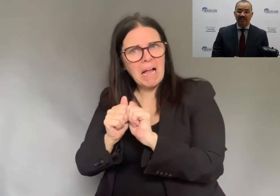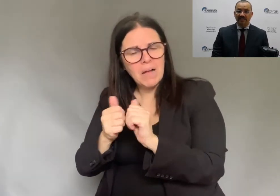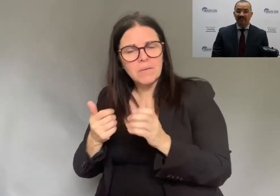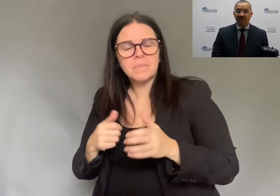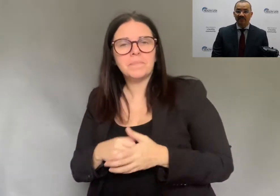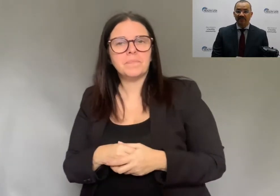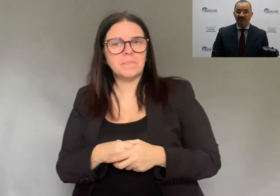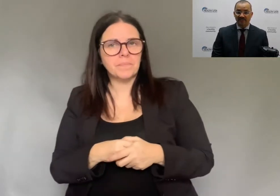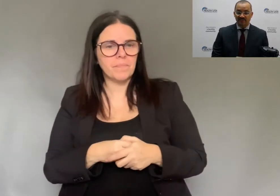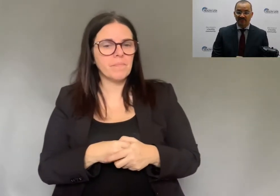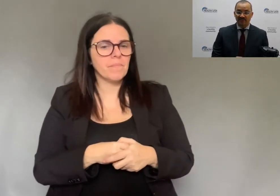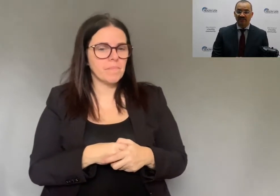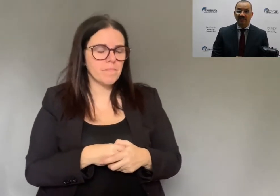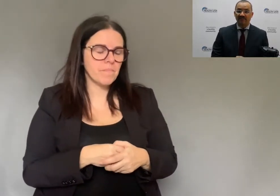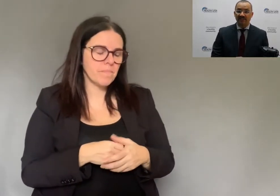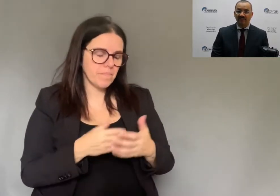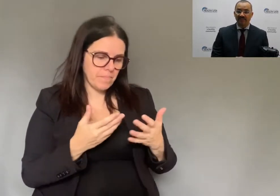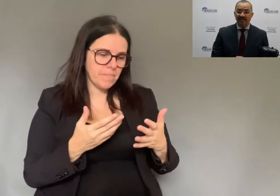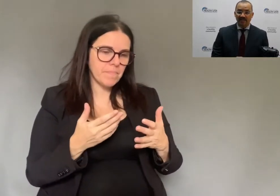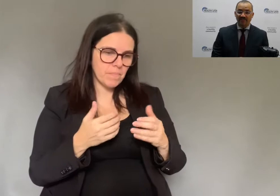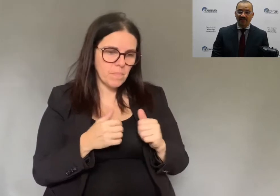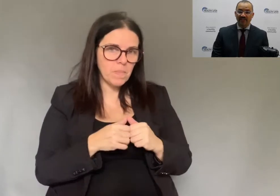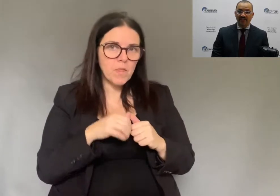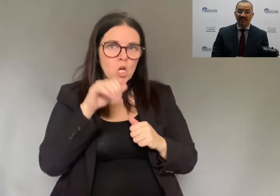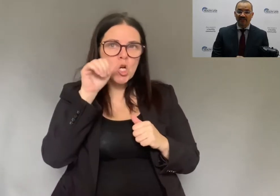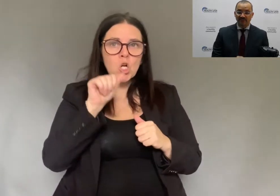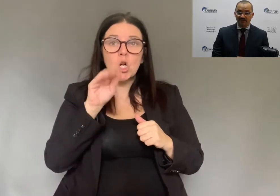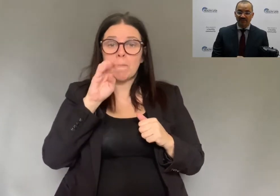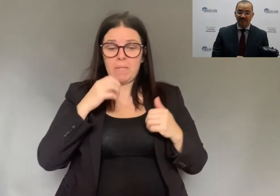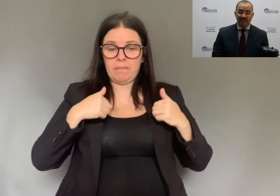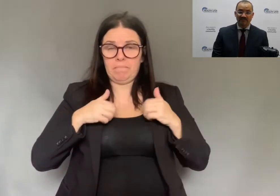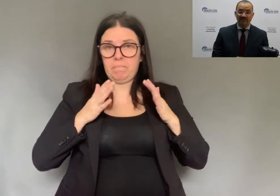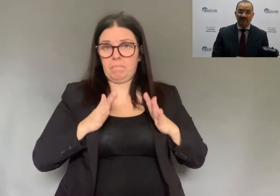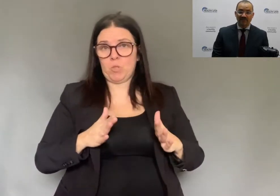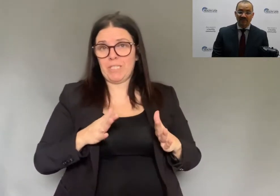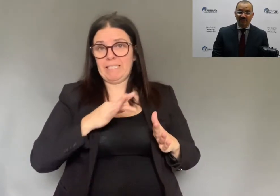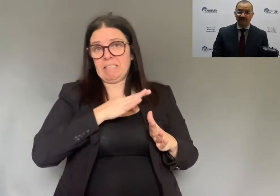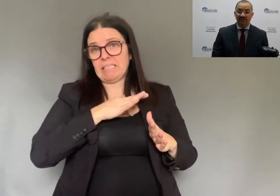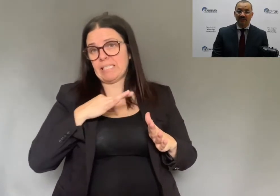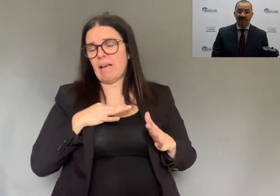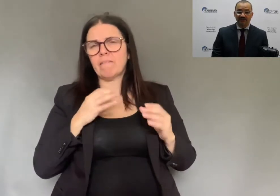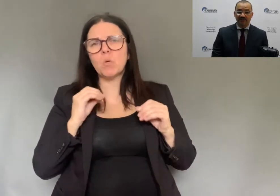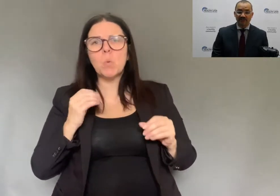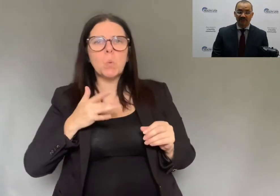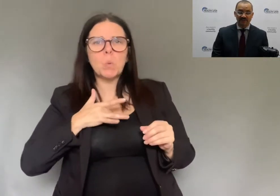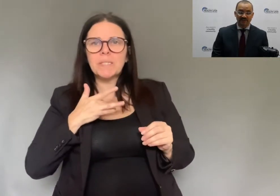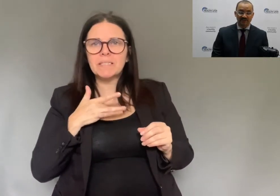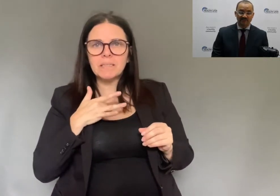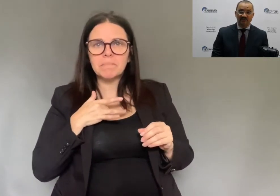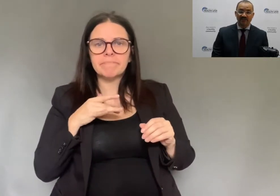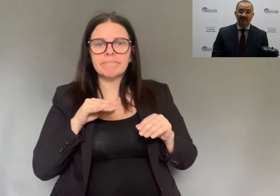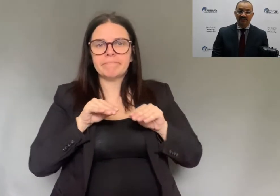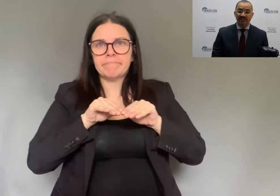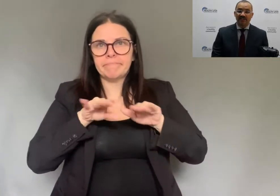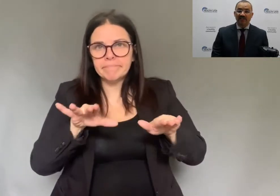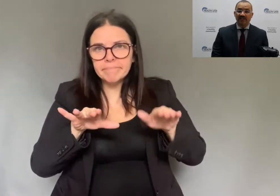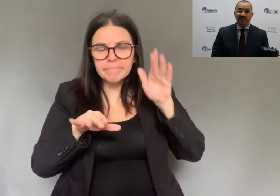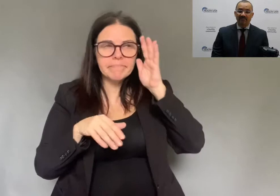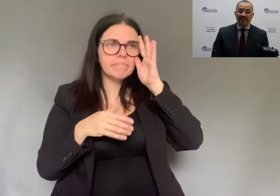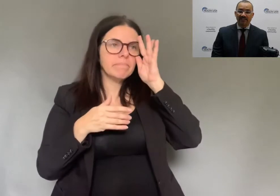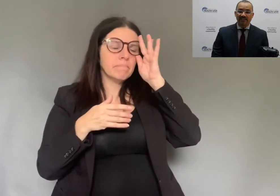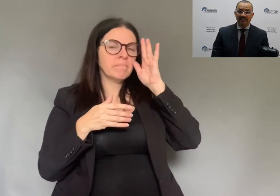an asymptomatic transmission that might be happening through the staff or through other service providers,